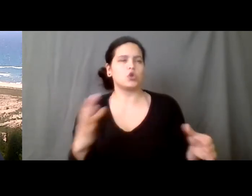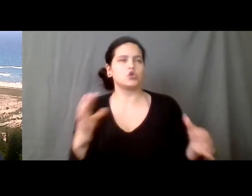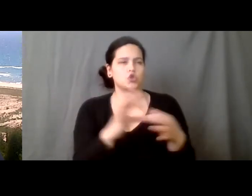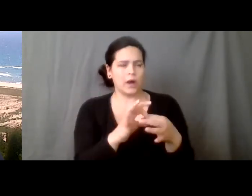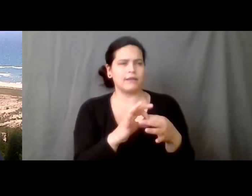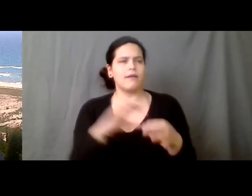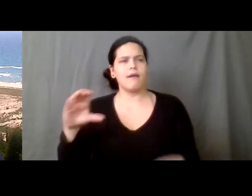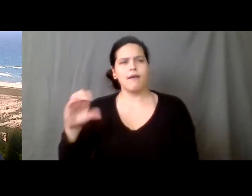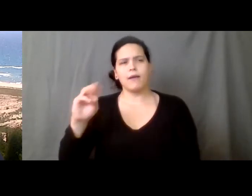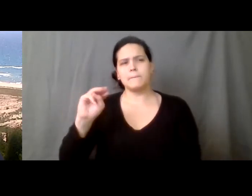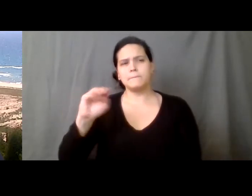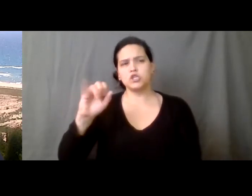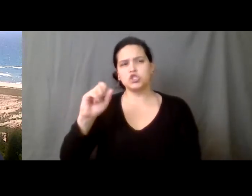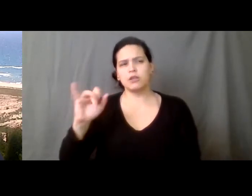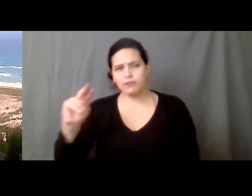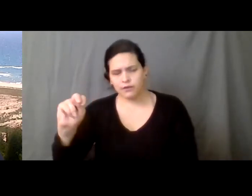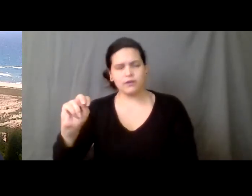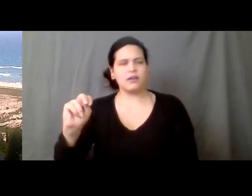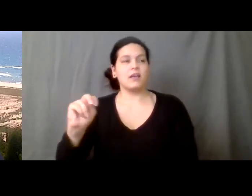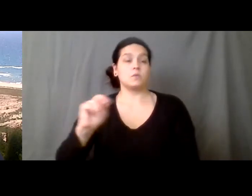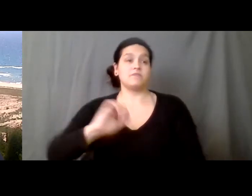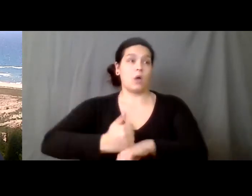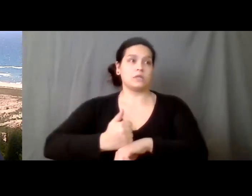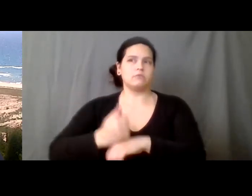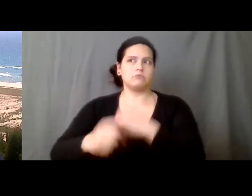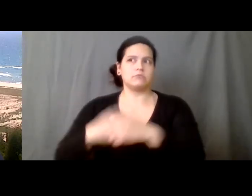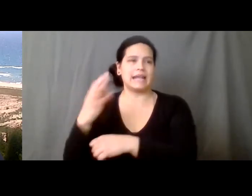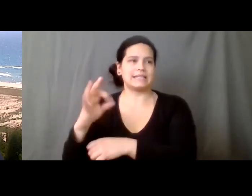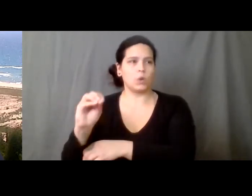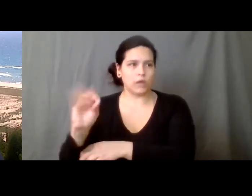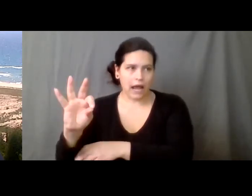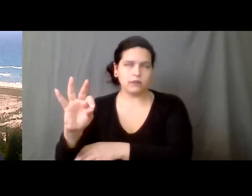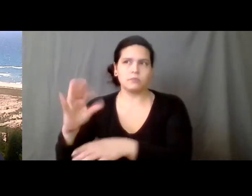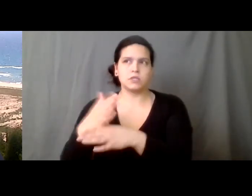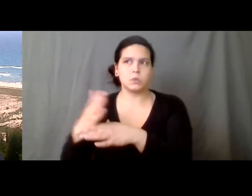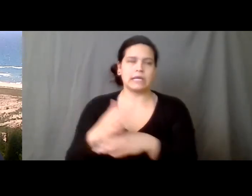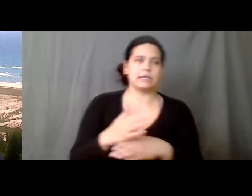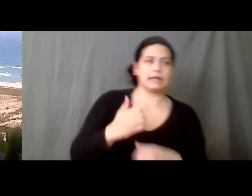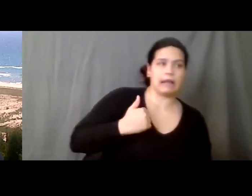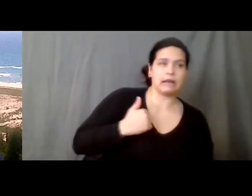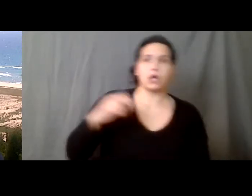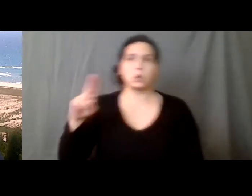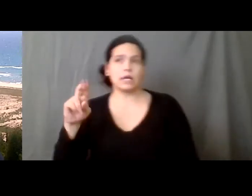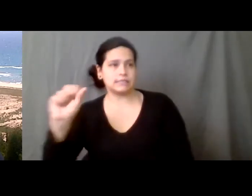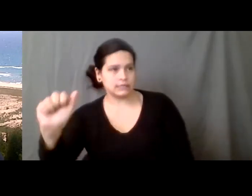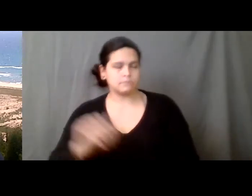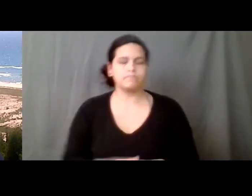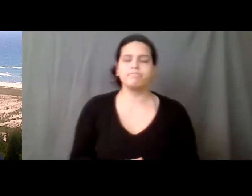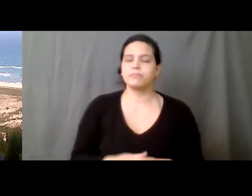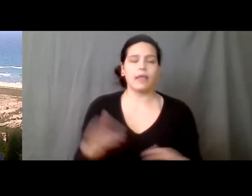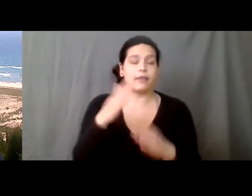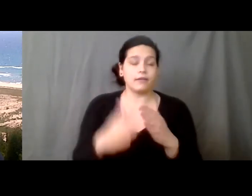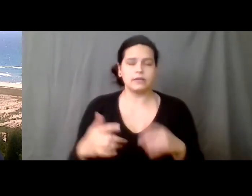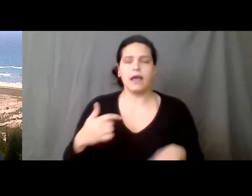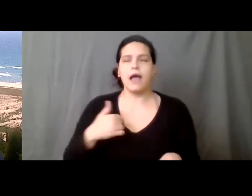Boundary Waters Treaty of 1909, that's between Canada and the US. It's a big, long thing, but in the end, I was